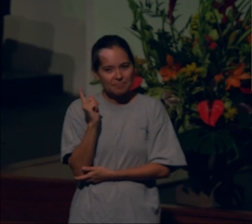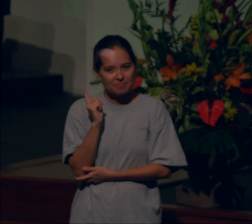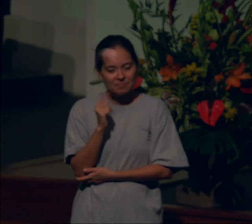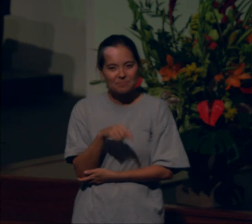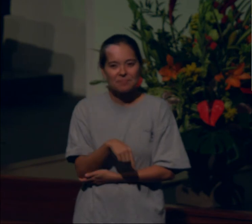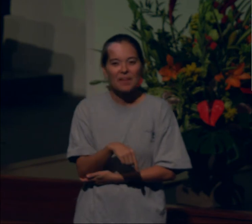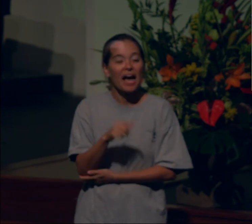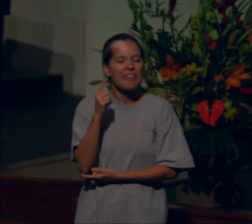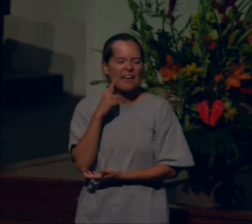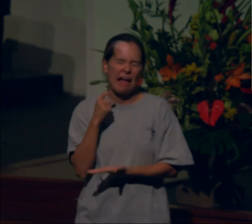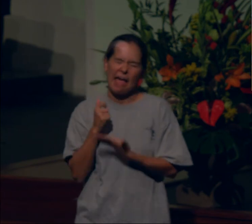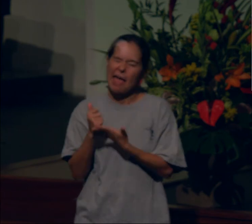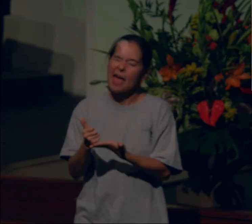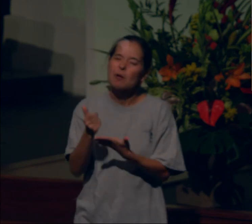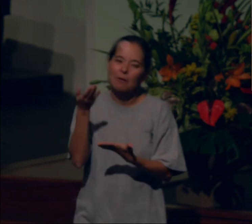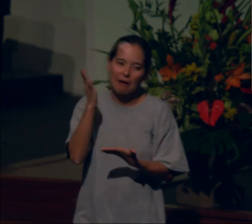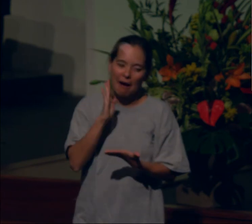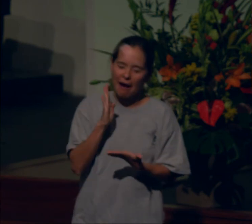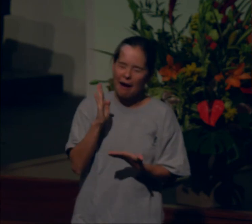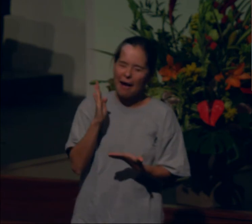I think I'm going to help God out a little bit.